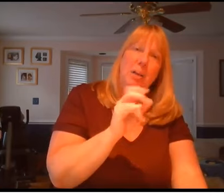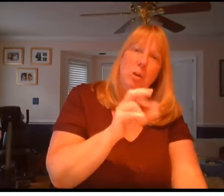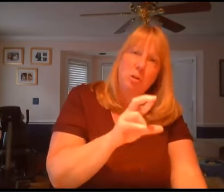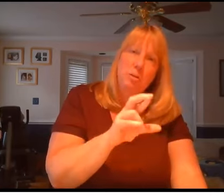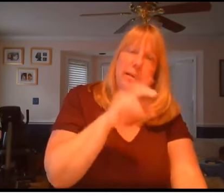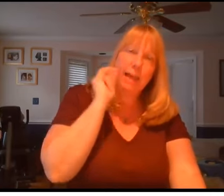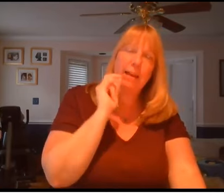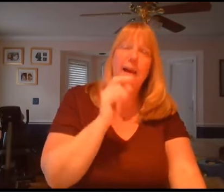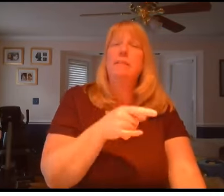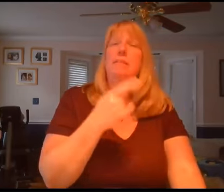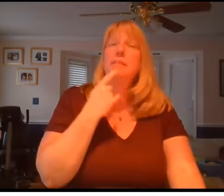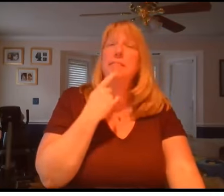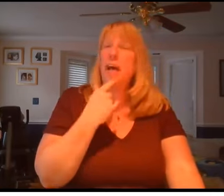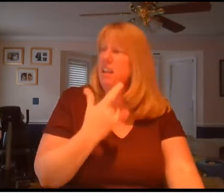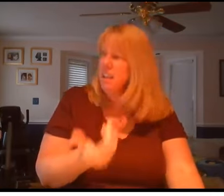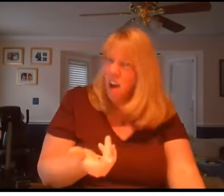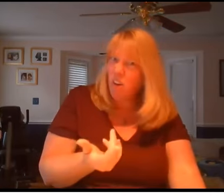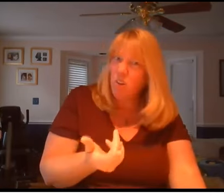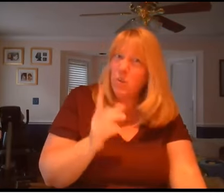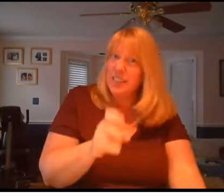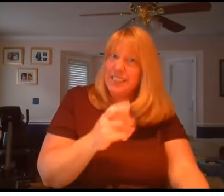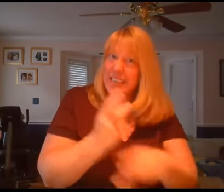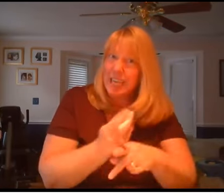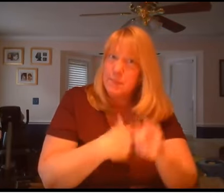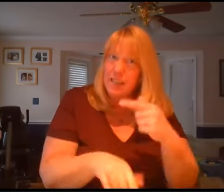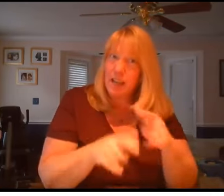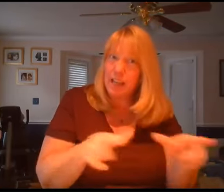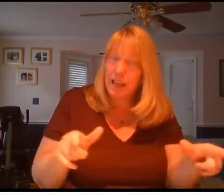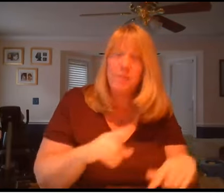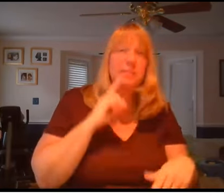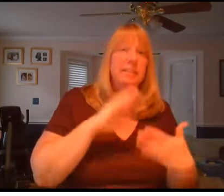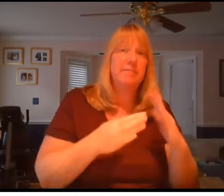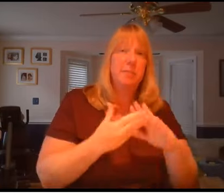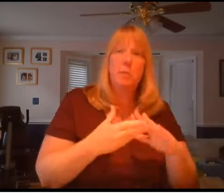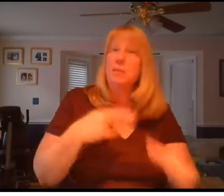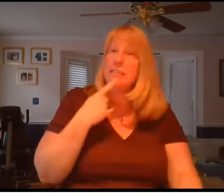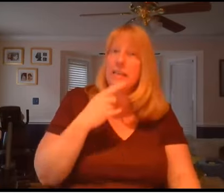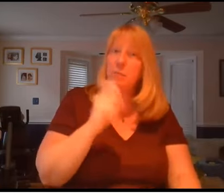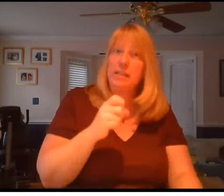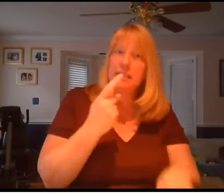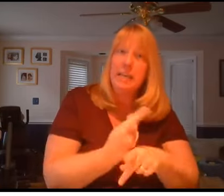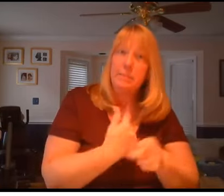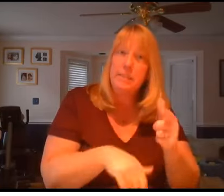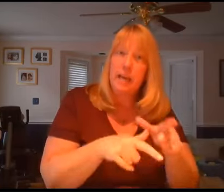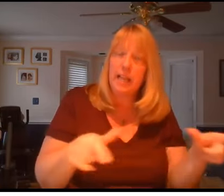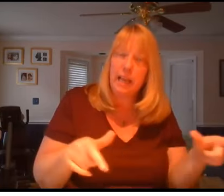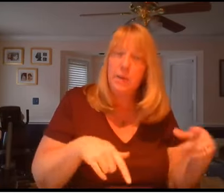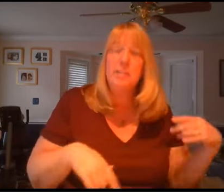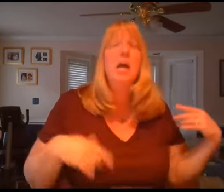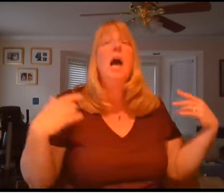Edward Meyer said, we need to keep sign language. And the community thought